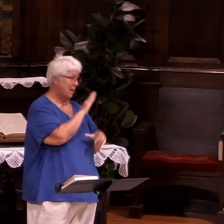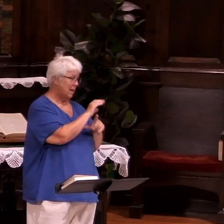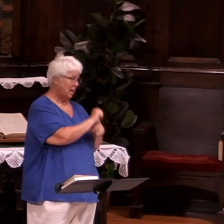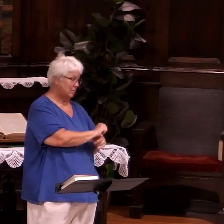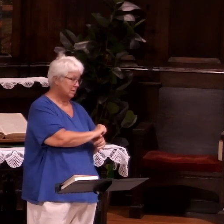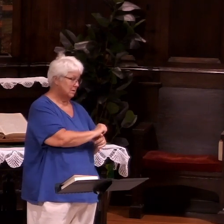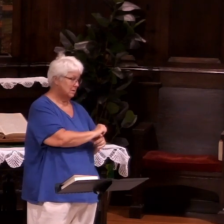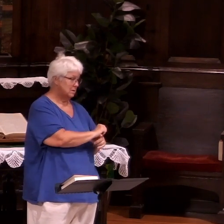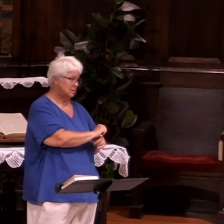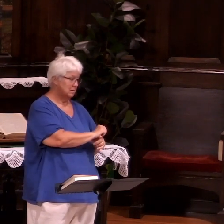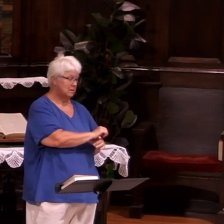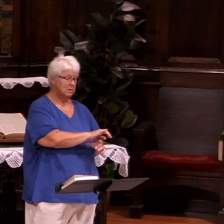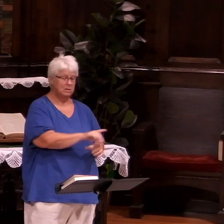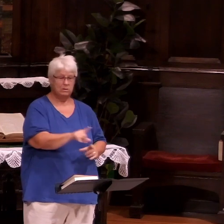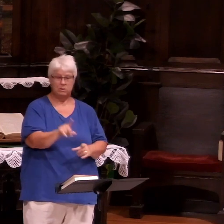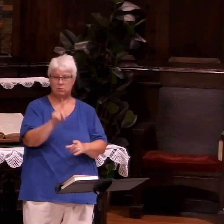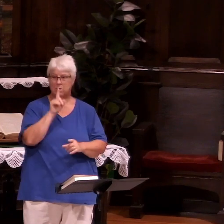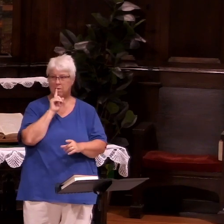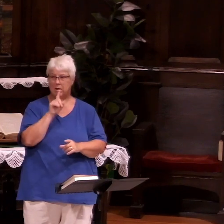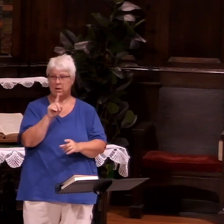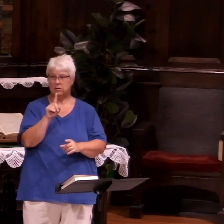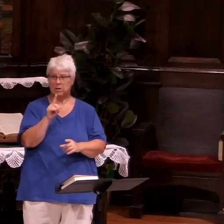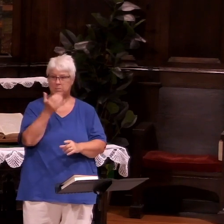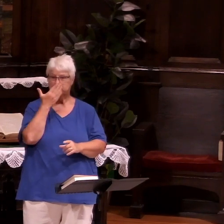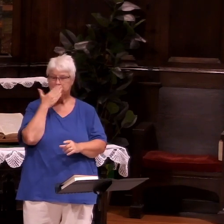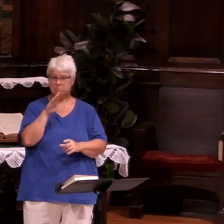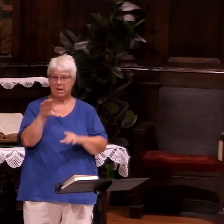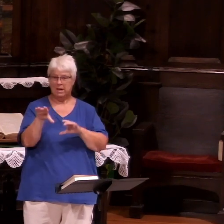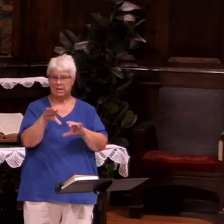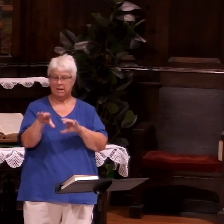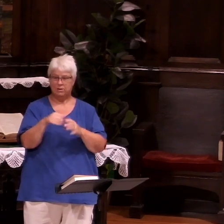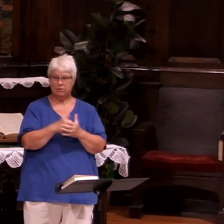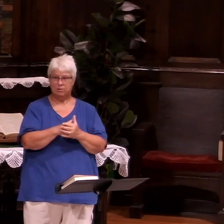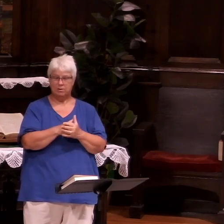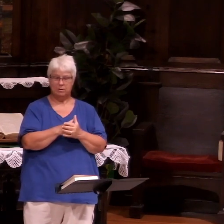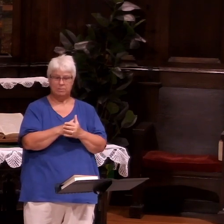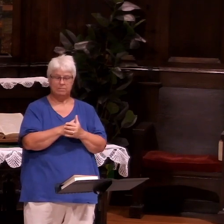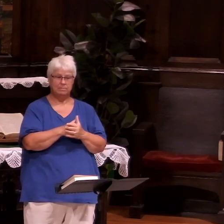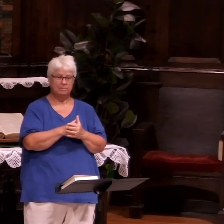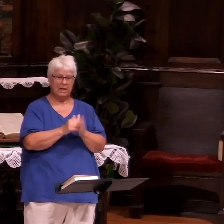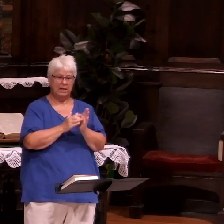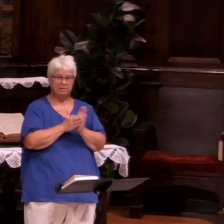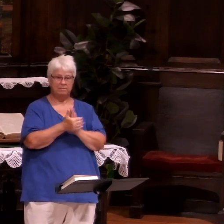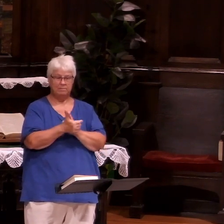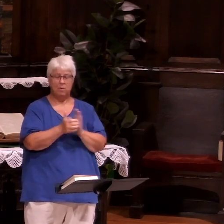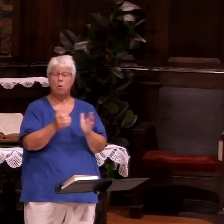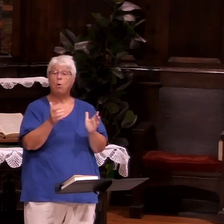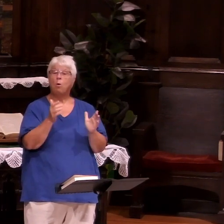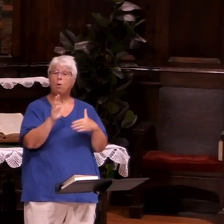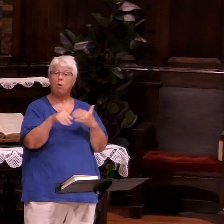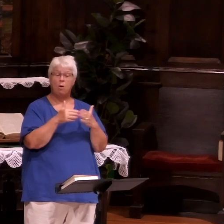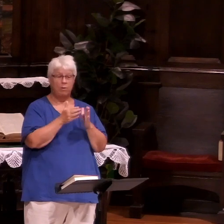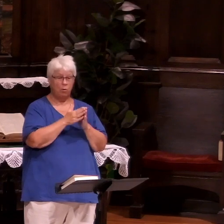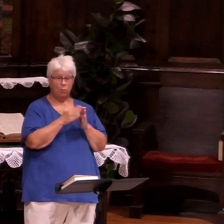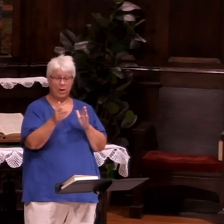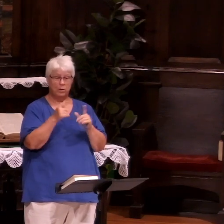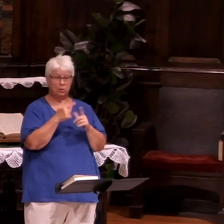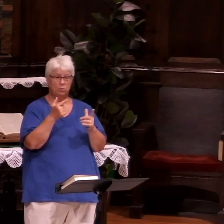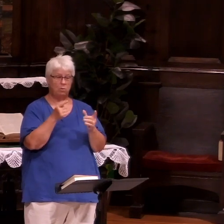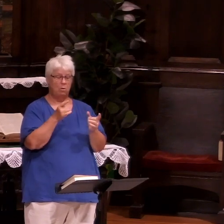habits to actual misconduct and infidelity, all the way